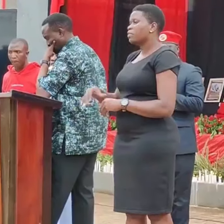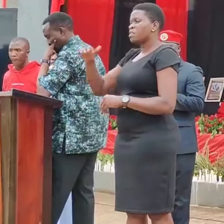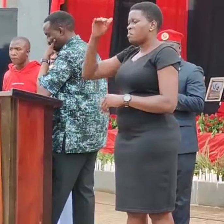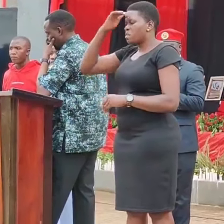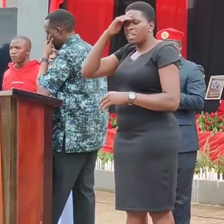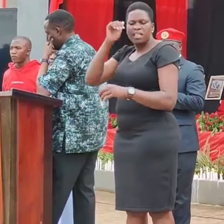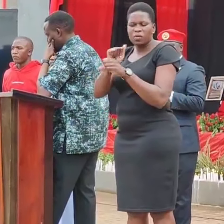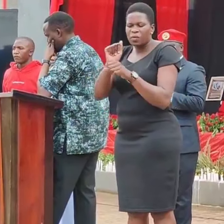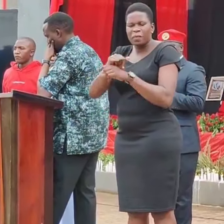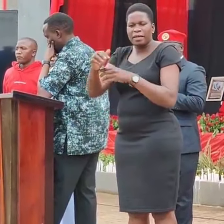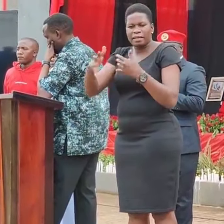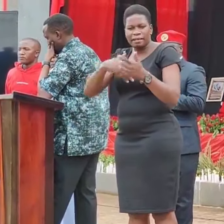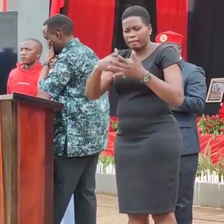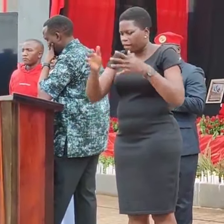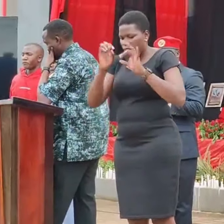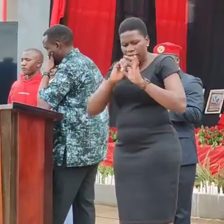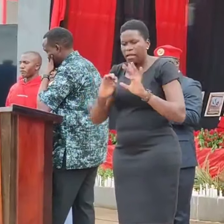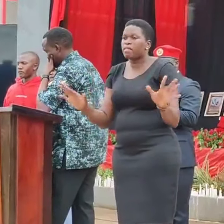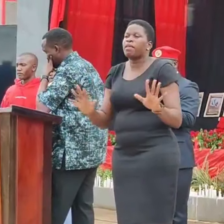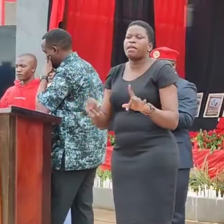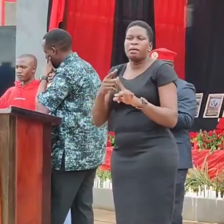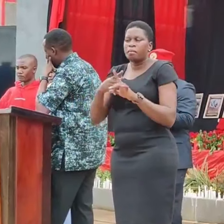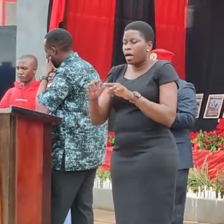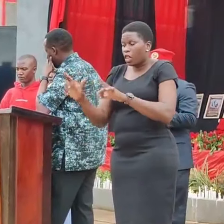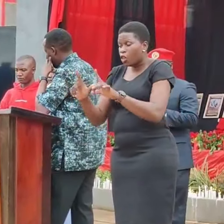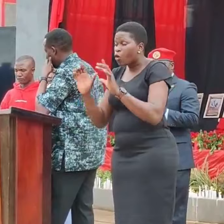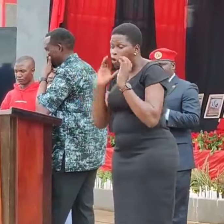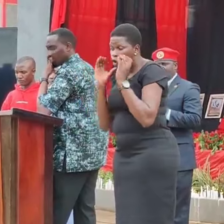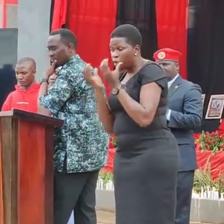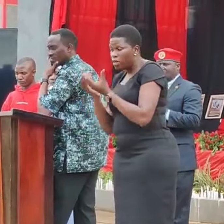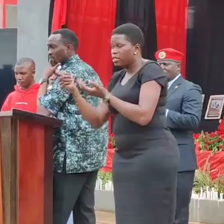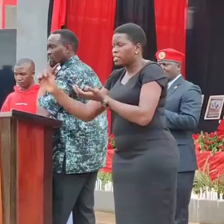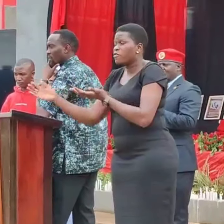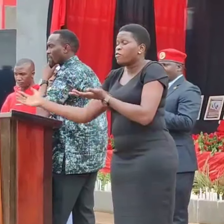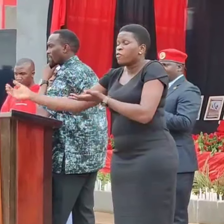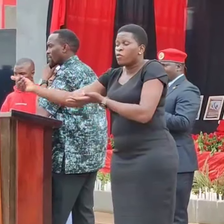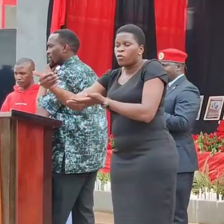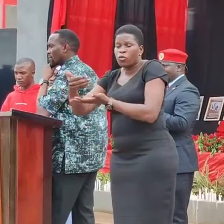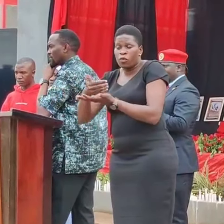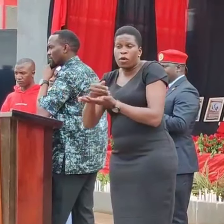Police did nothing. Instead, it was local community that collected